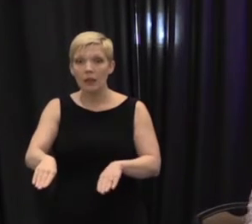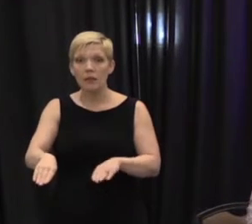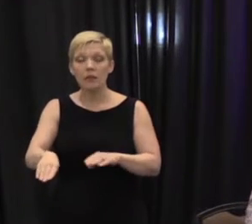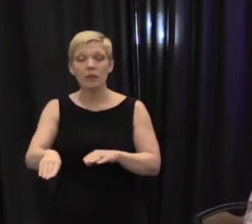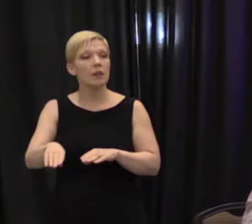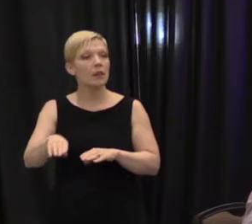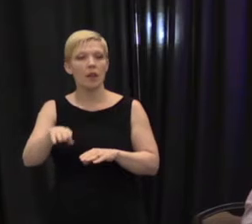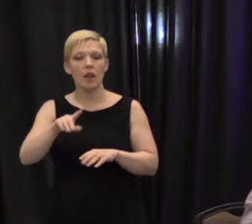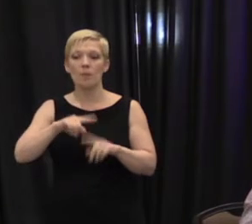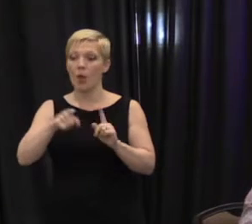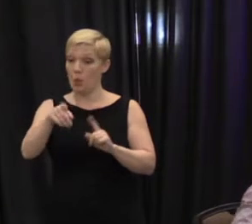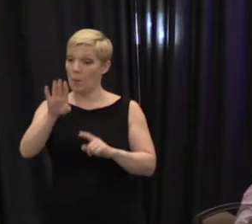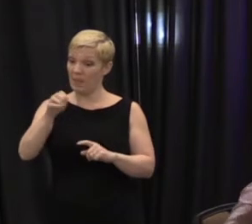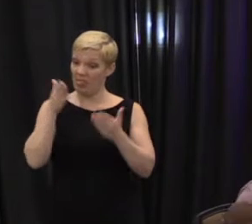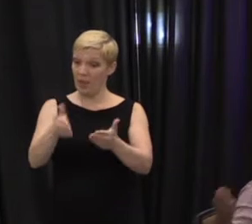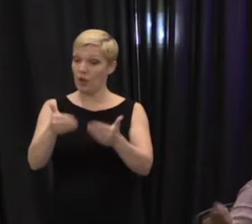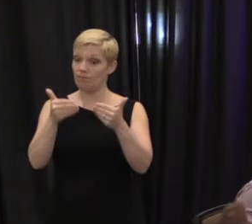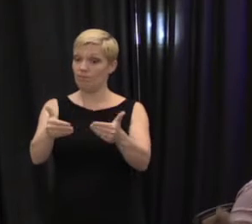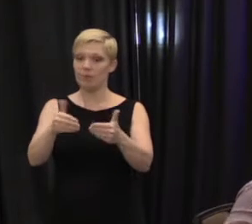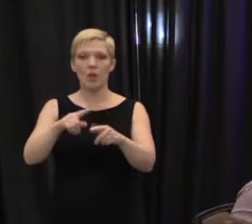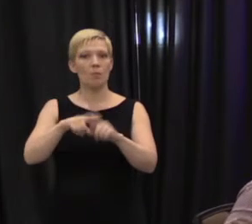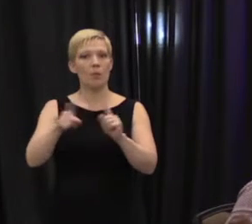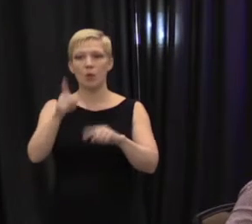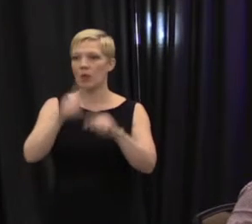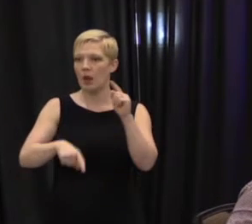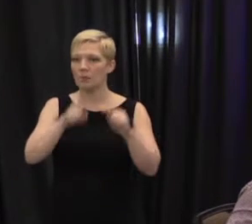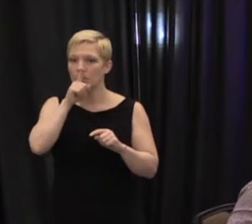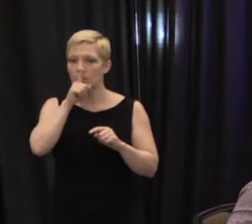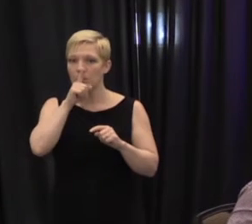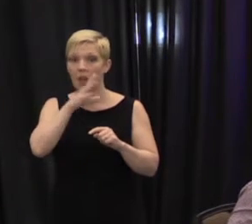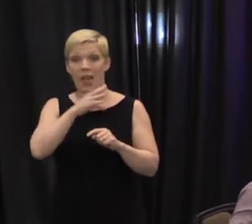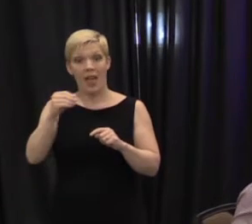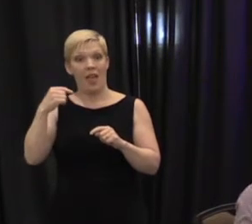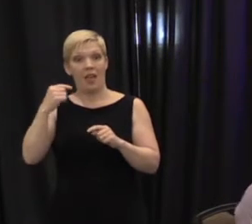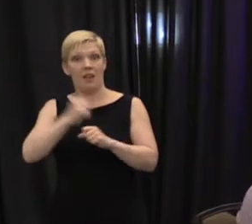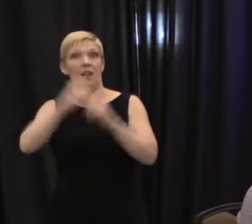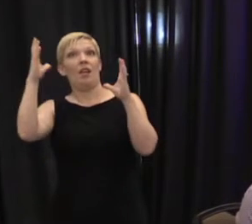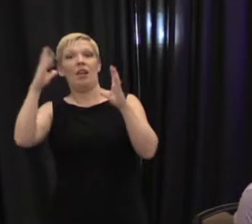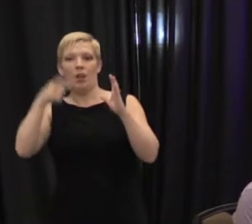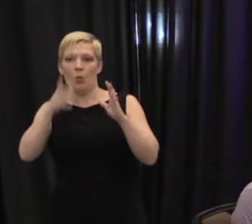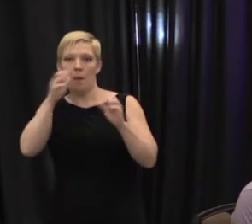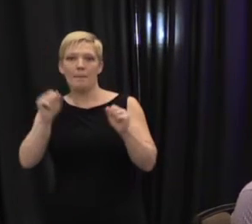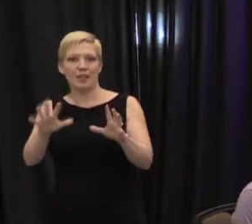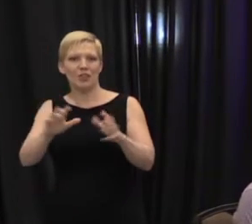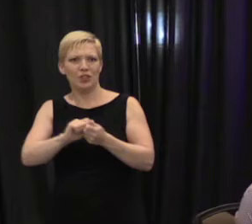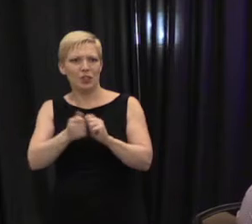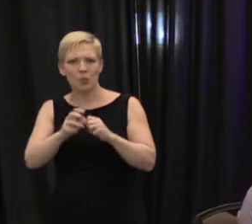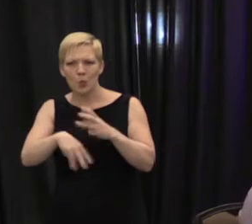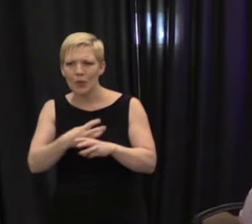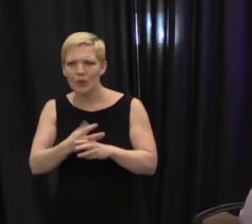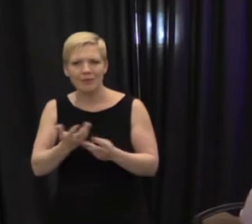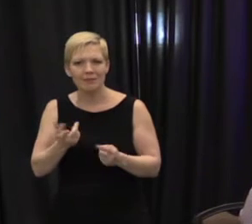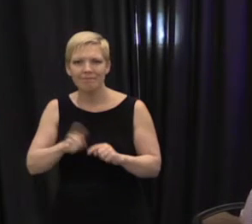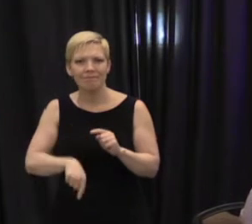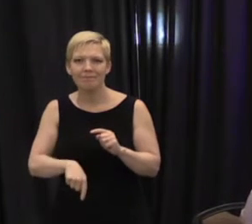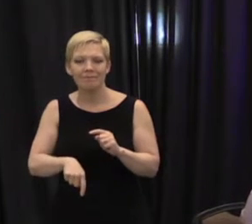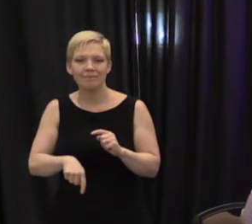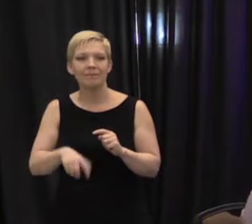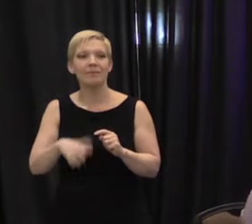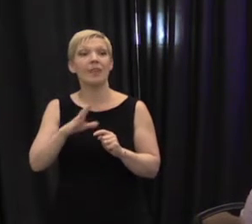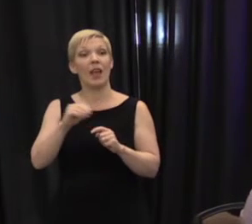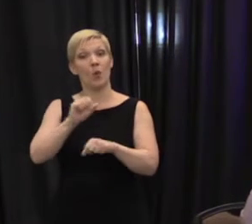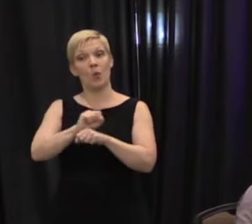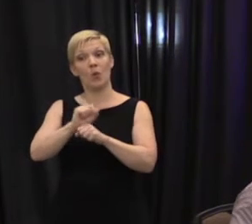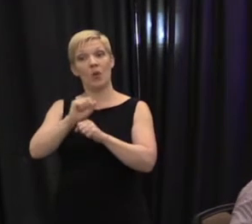actually be there and not listen to them, then somehow say they're magically going to change the world. And so, for me and working